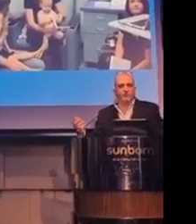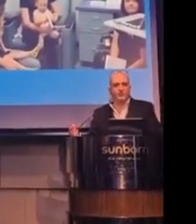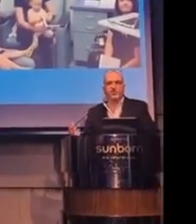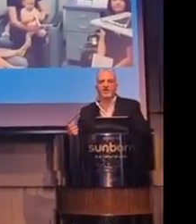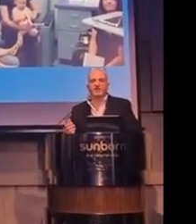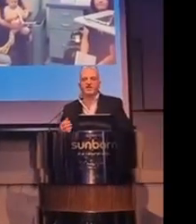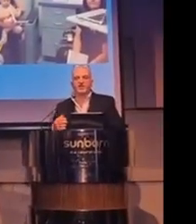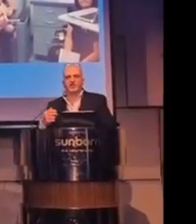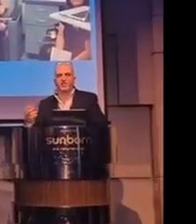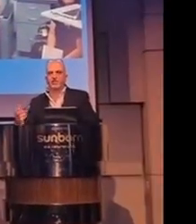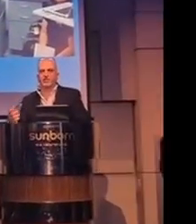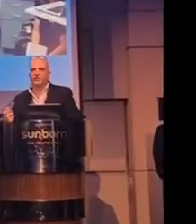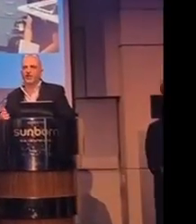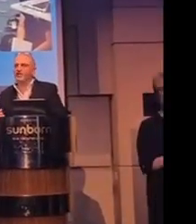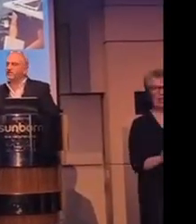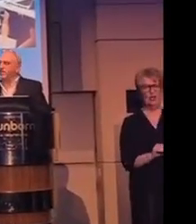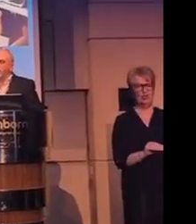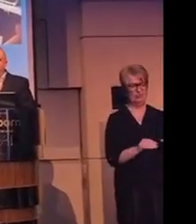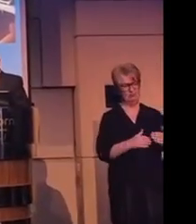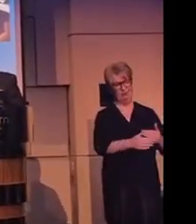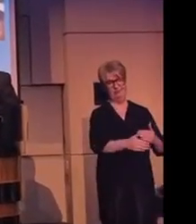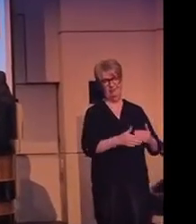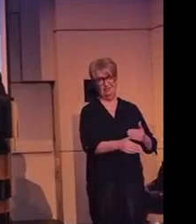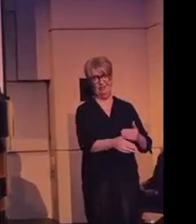and a half or 2 years, depending where it is.